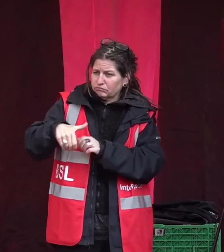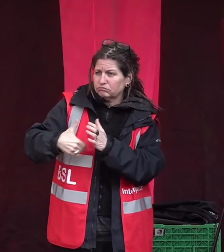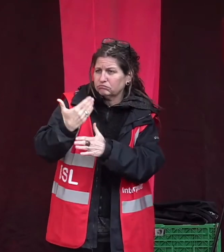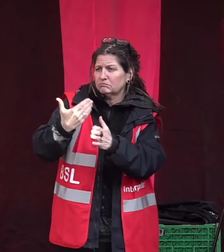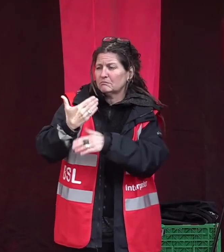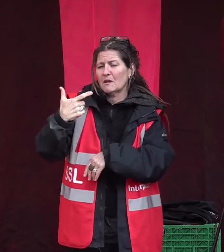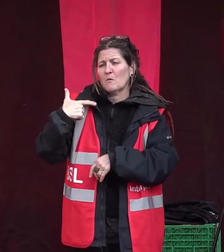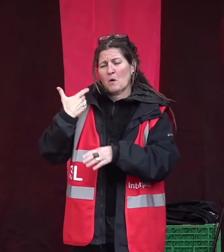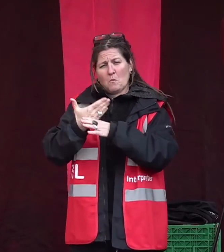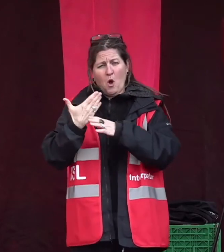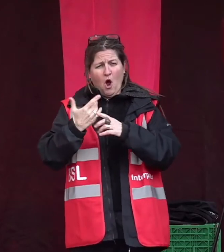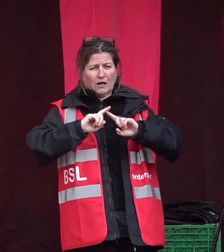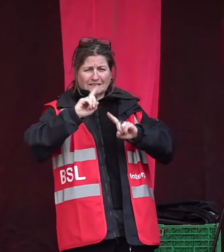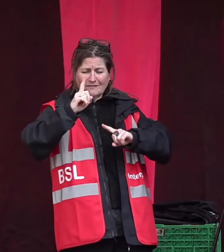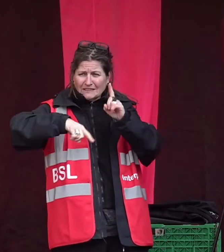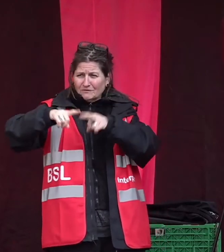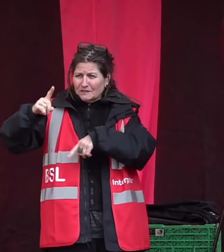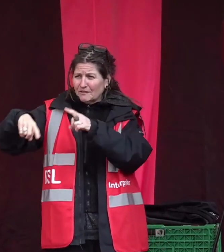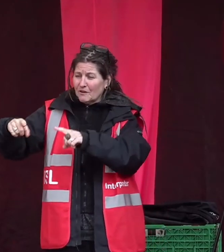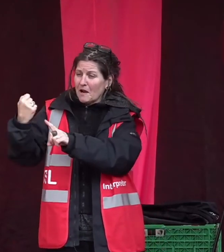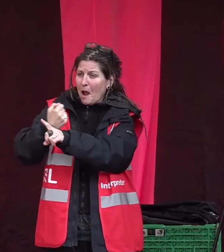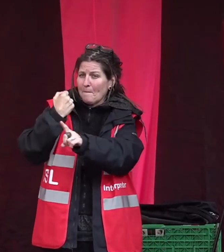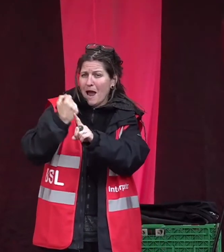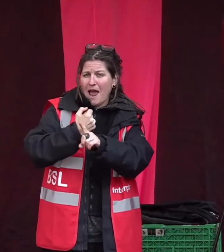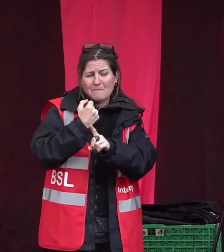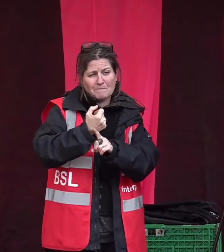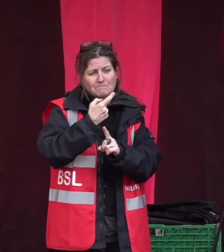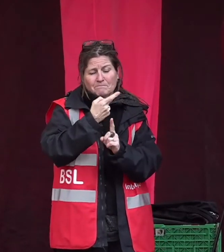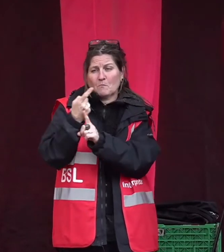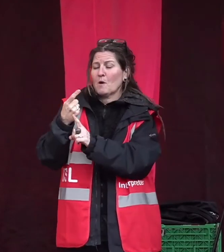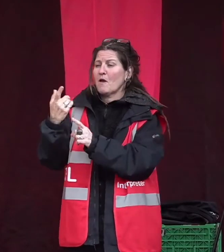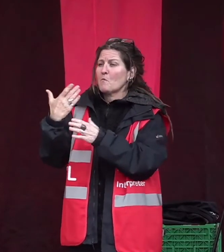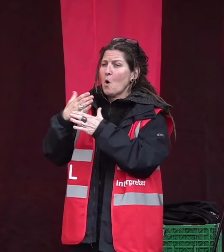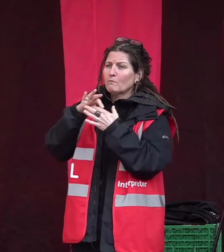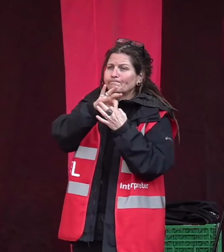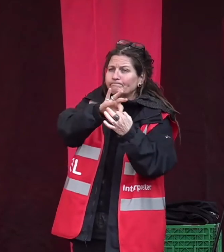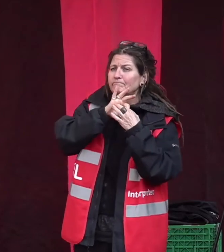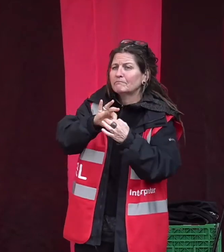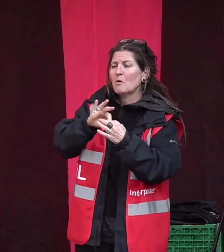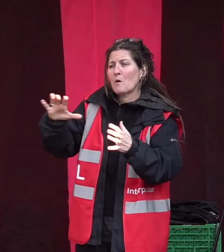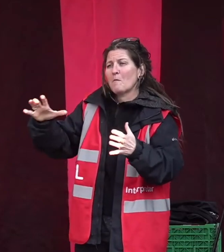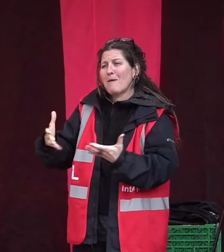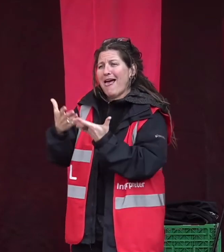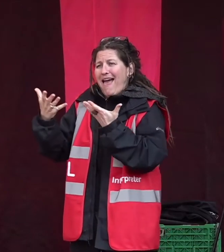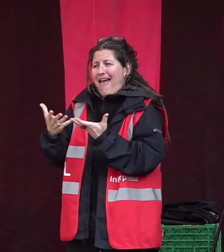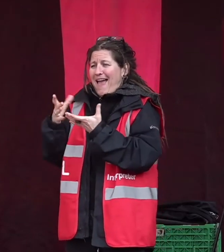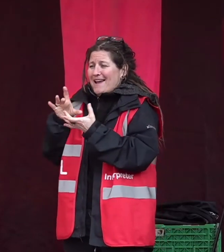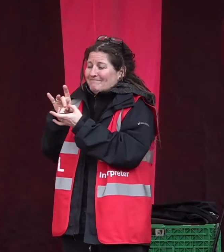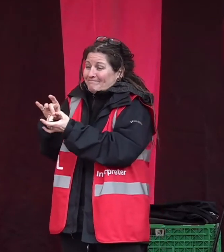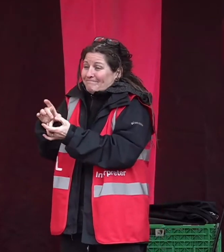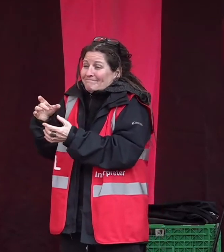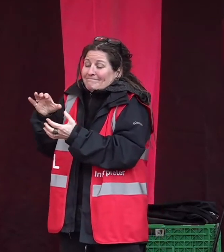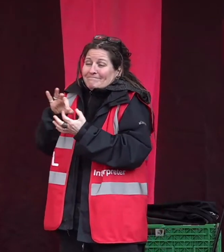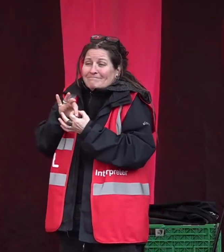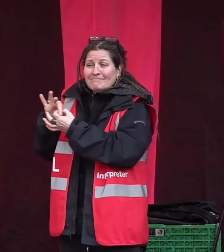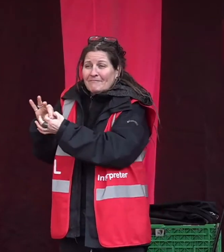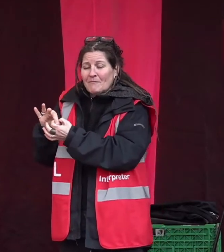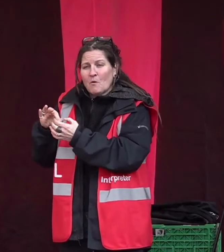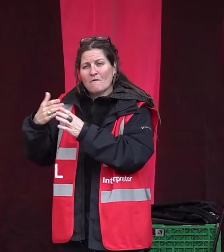different campaigns together, we've developed together, we've played together, and we've taken action together, and we continue to support each